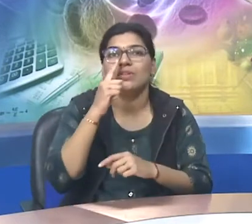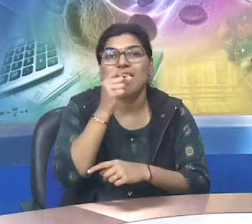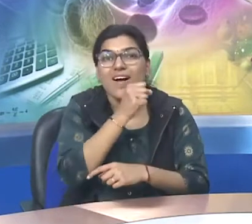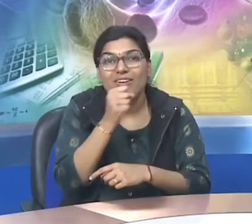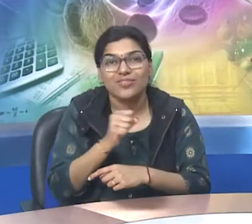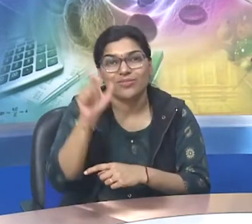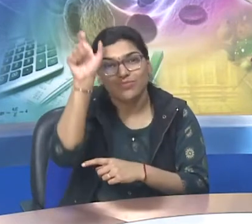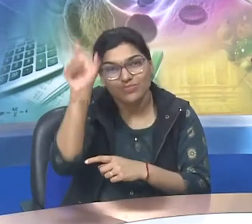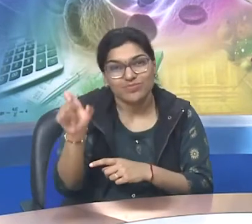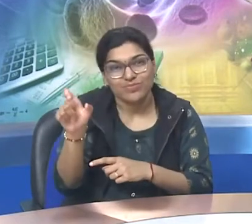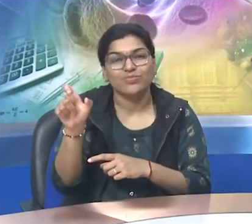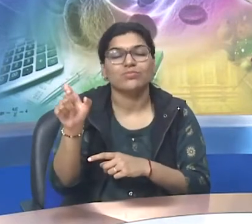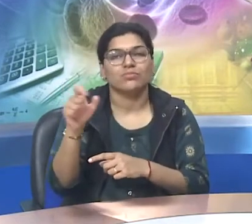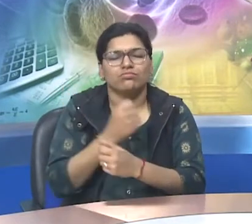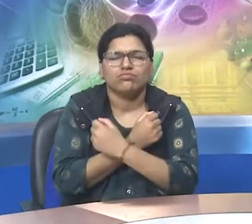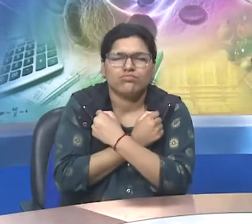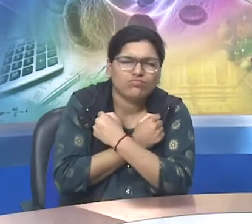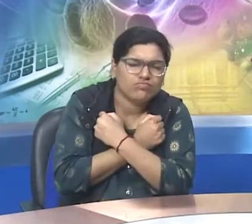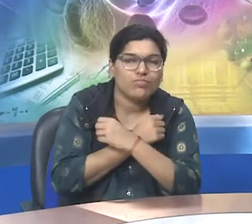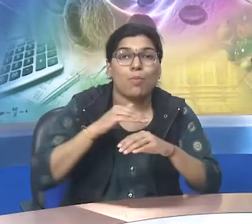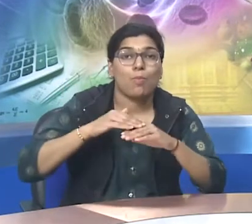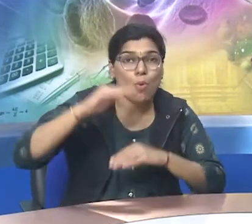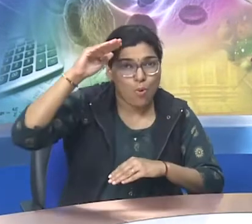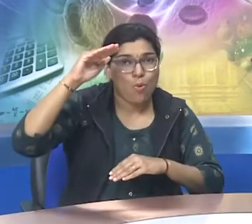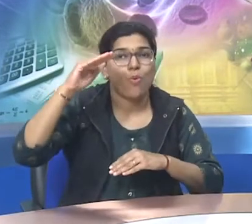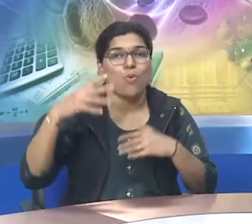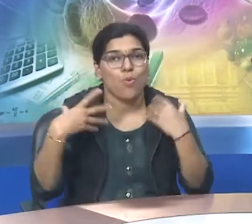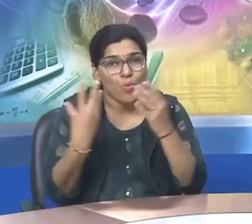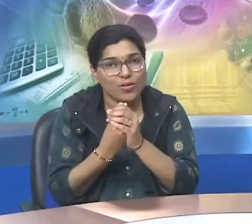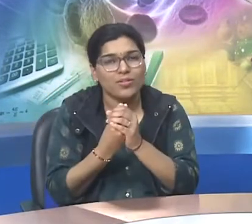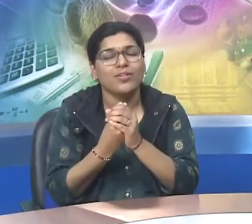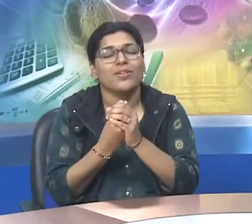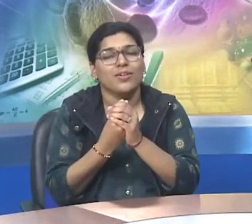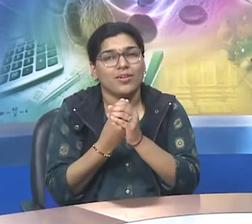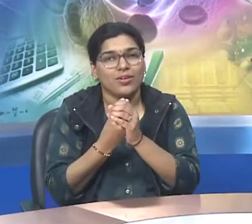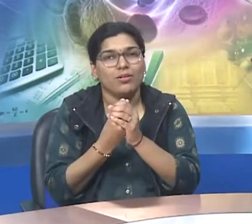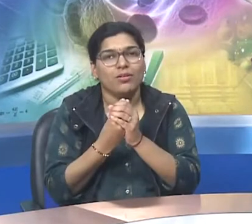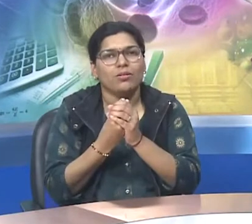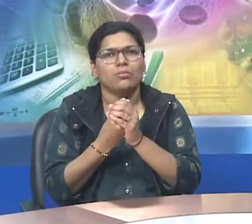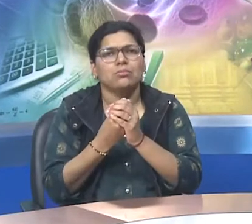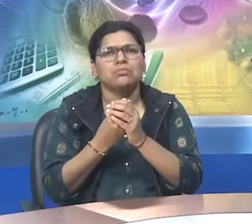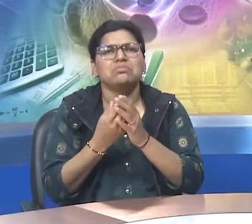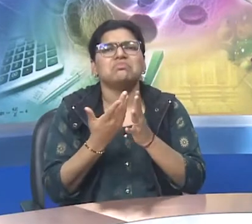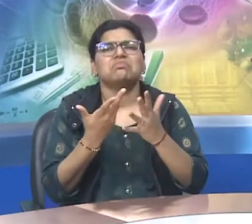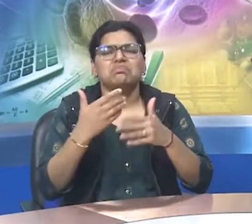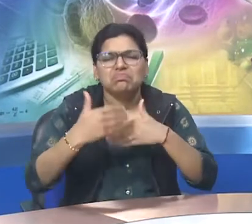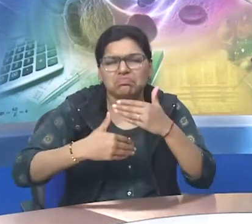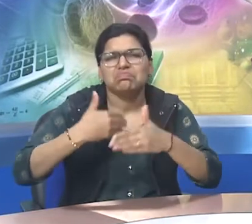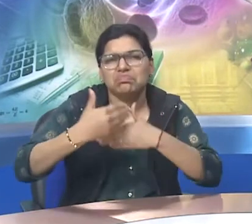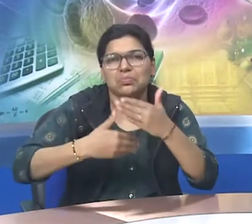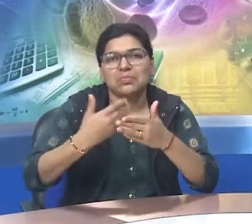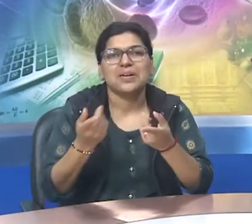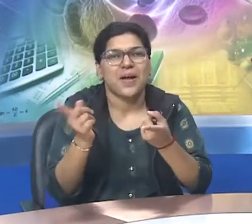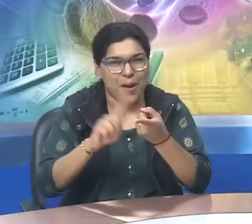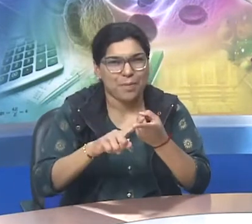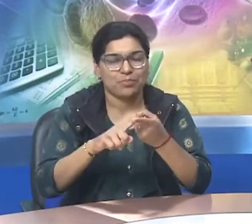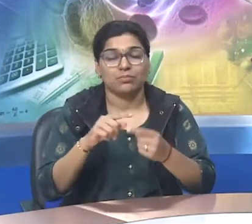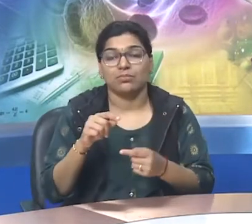her feelings in this poem. She used to enjoy a